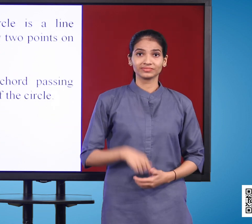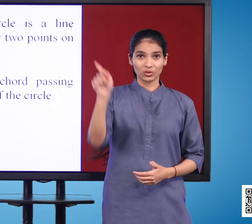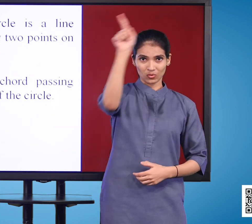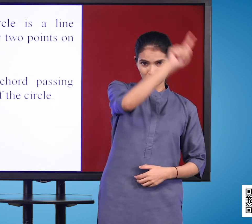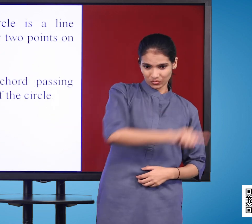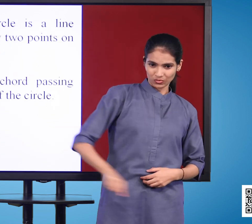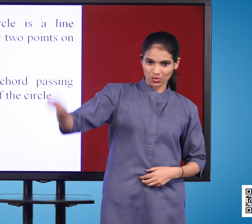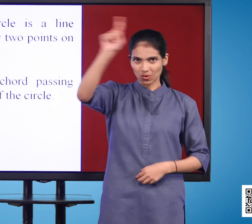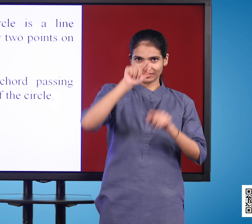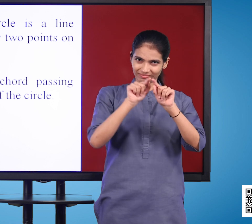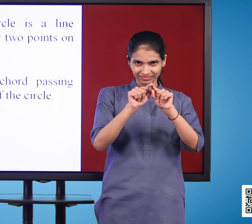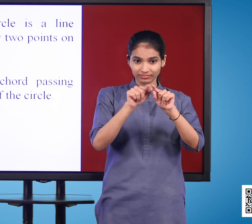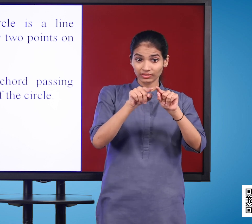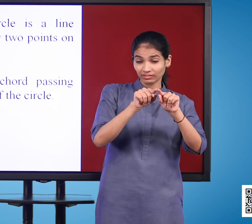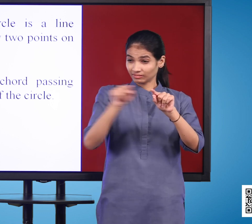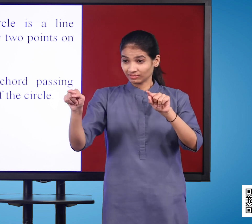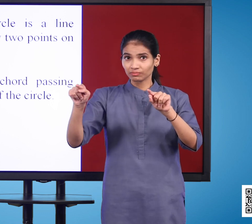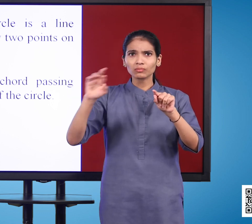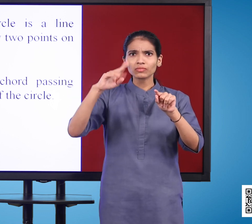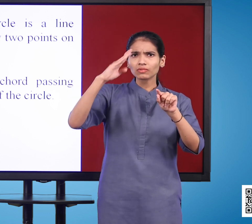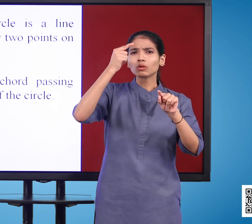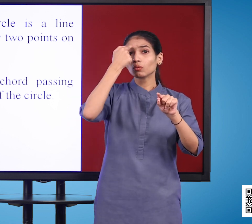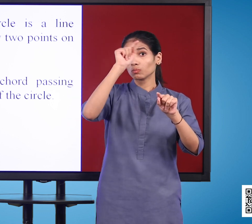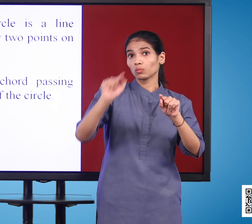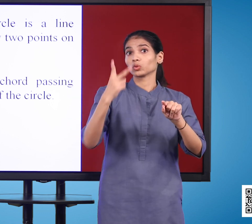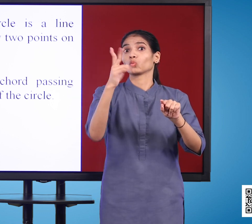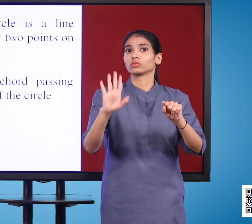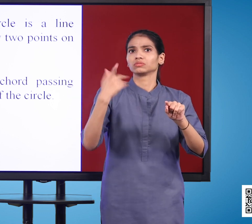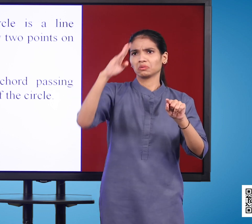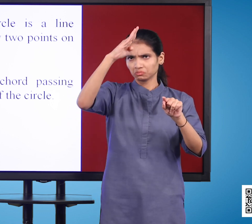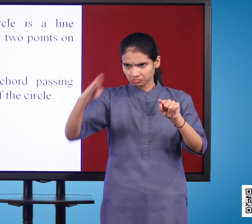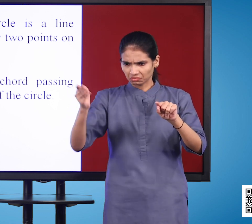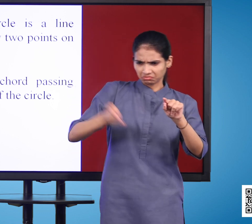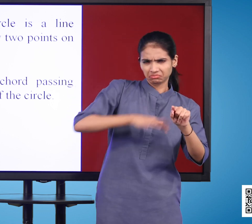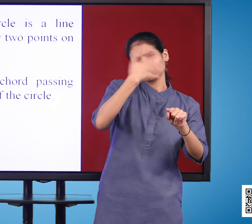A chord of a circle is a line segment joining any 2 points on the circle.